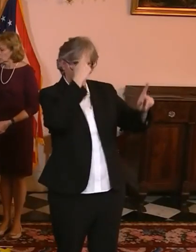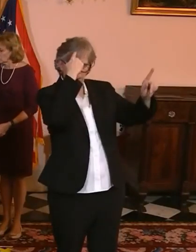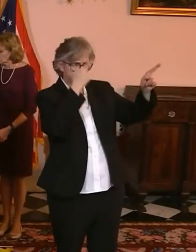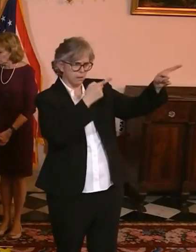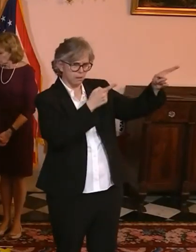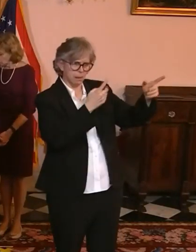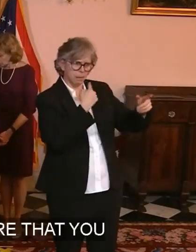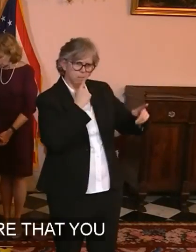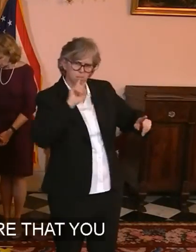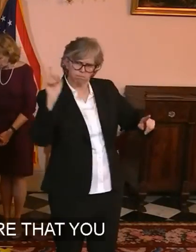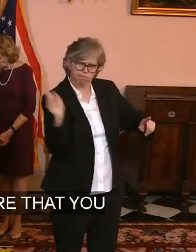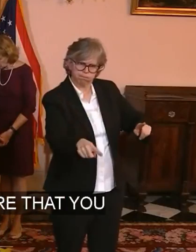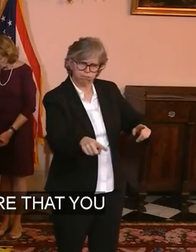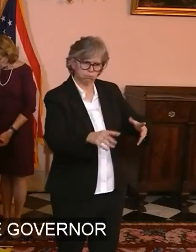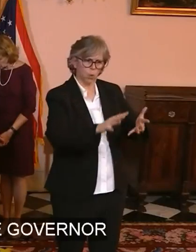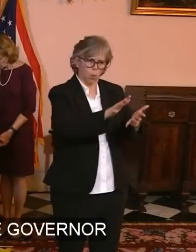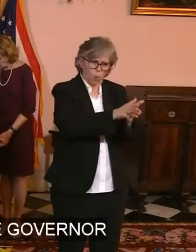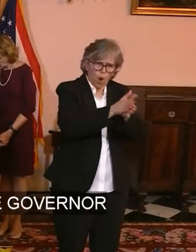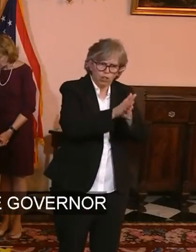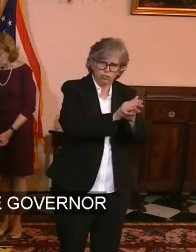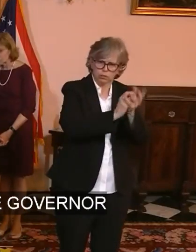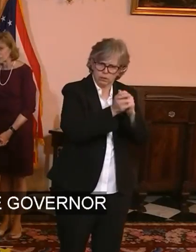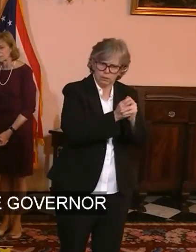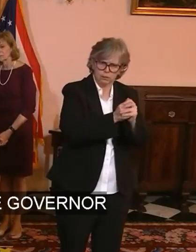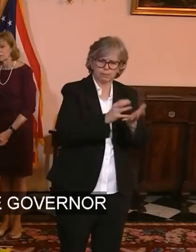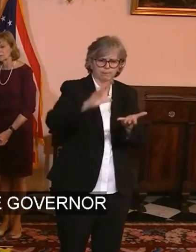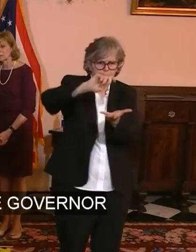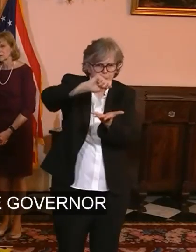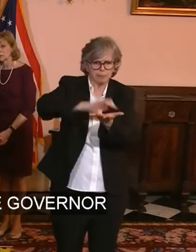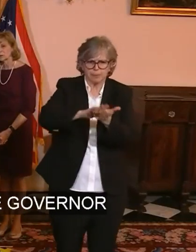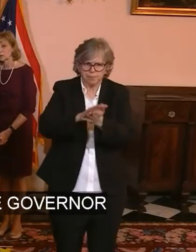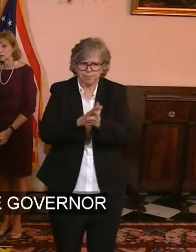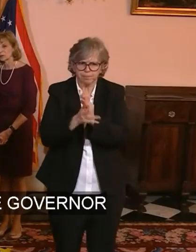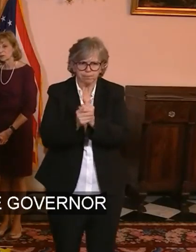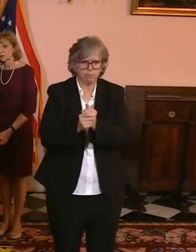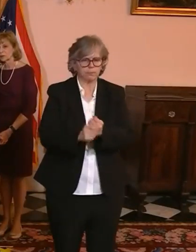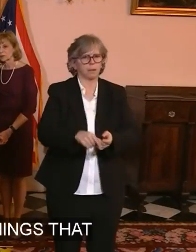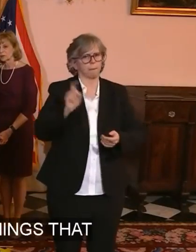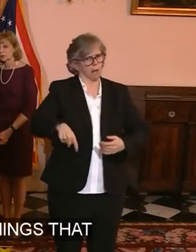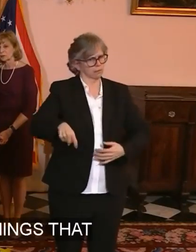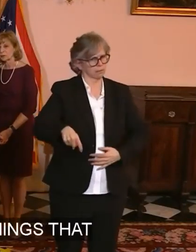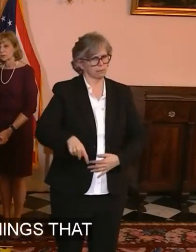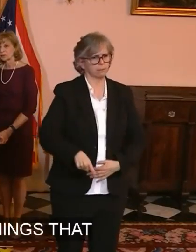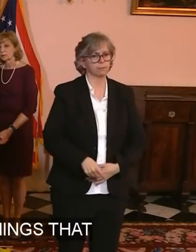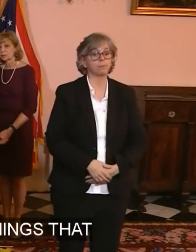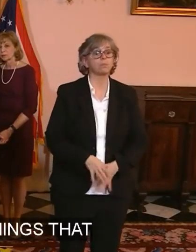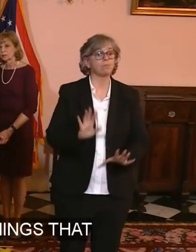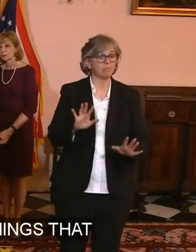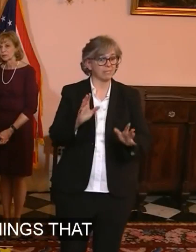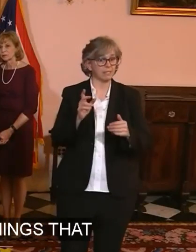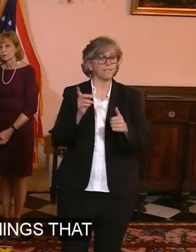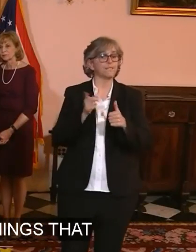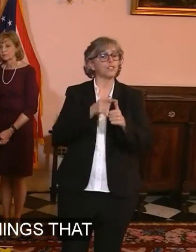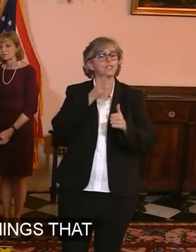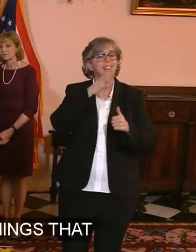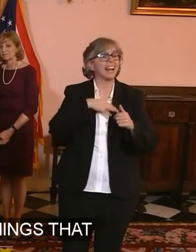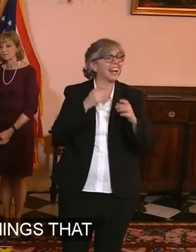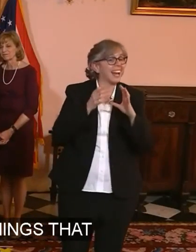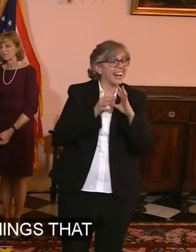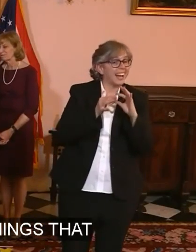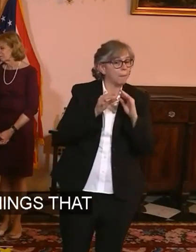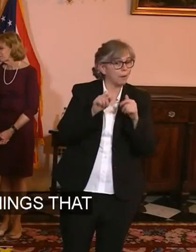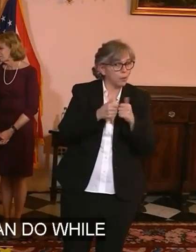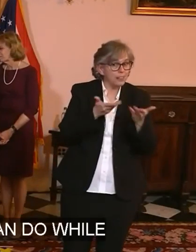In addition to the things that the First Lady gave that you can do while you're at home, let me add the census. We're